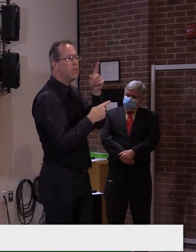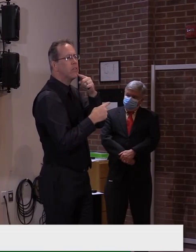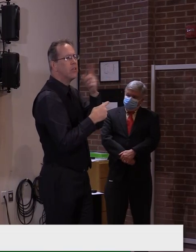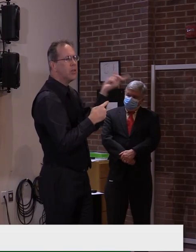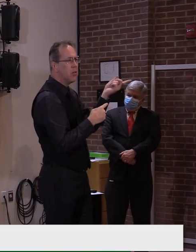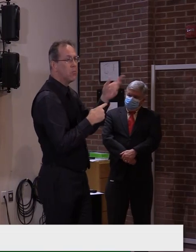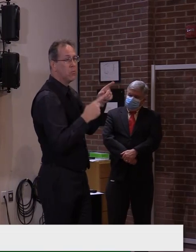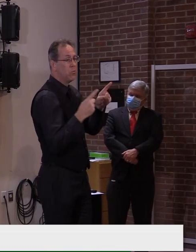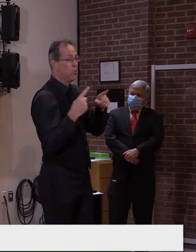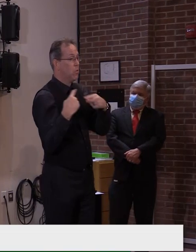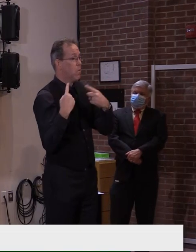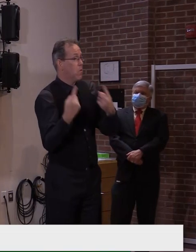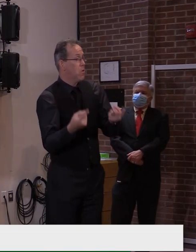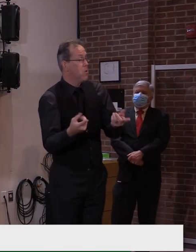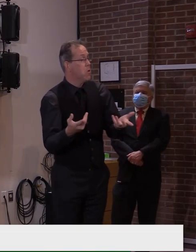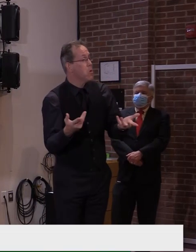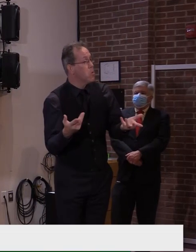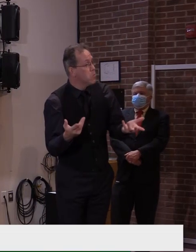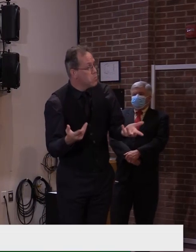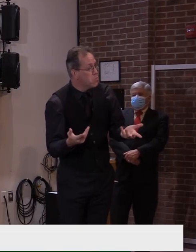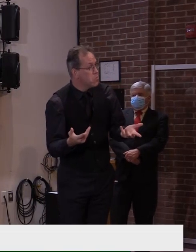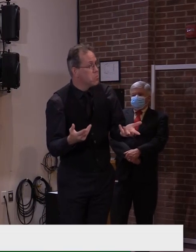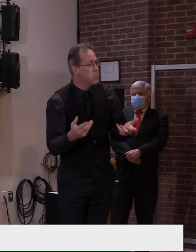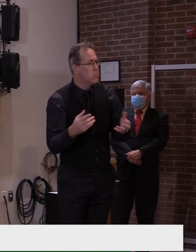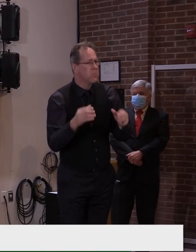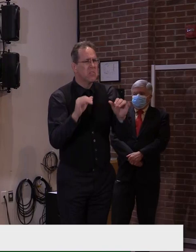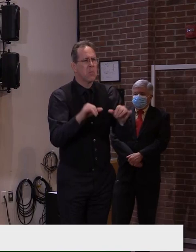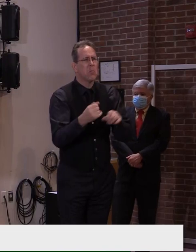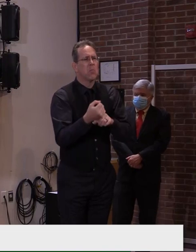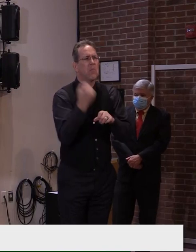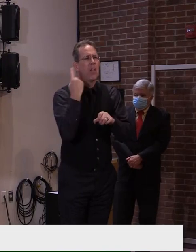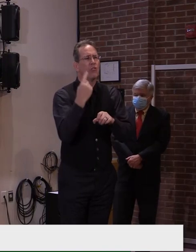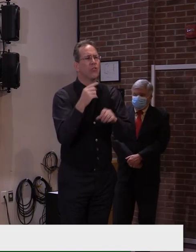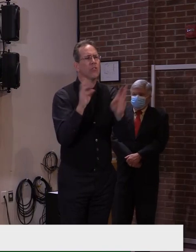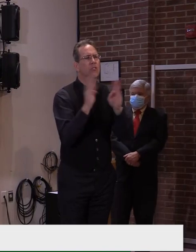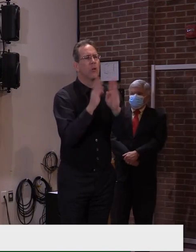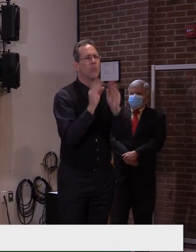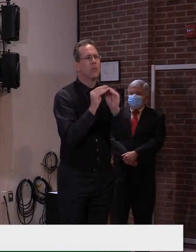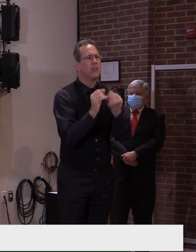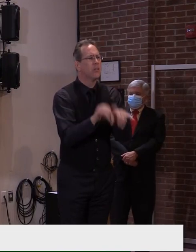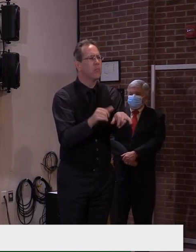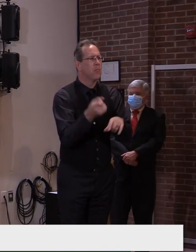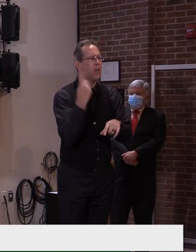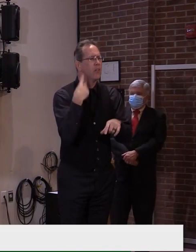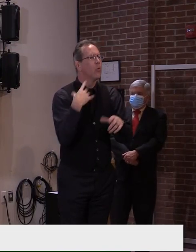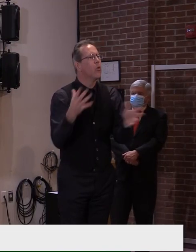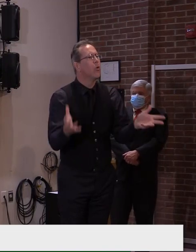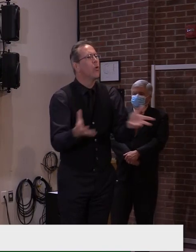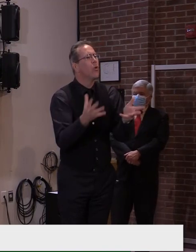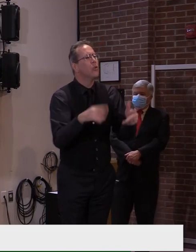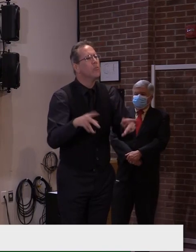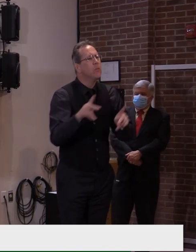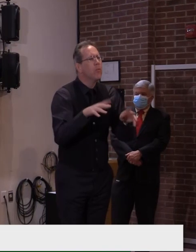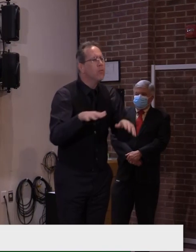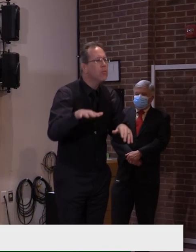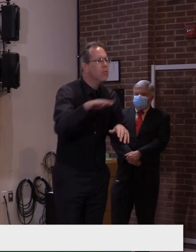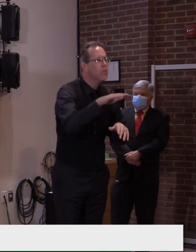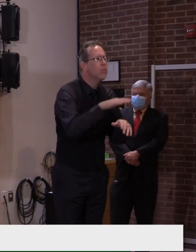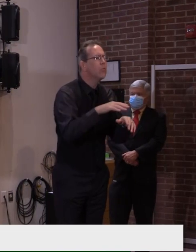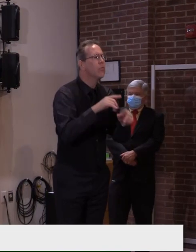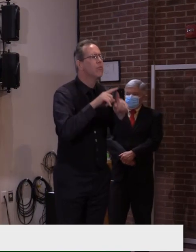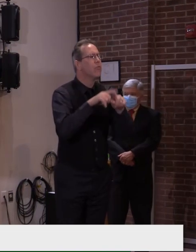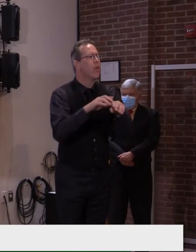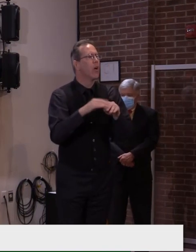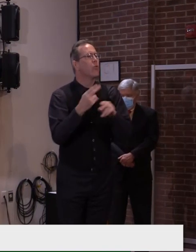as we did last year, for more of the mail-in ballots as well.